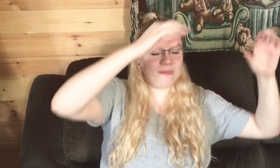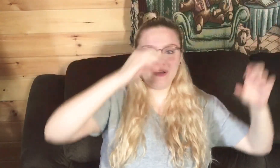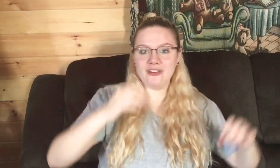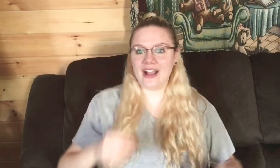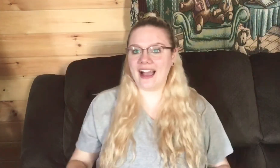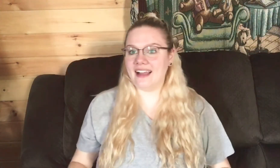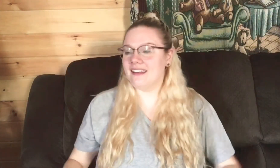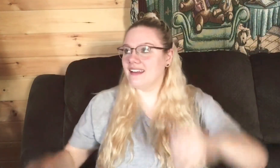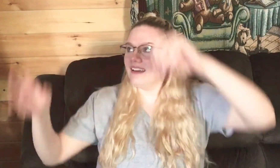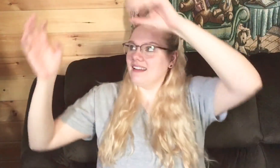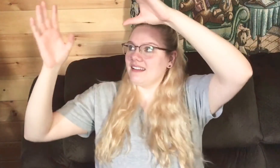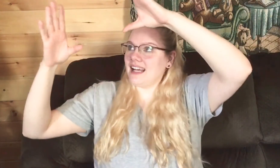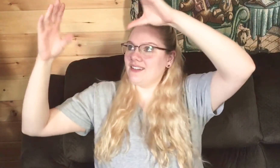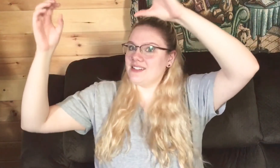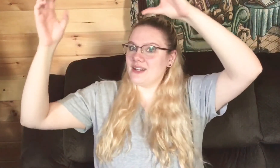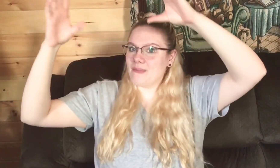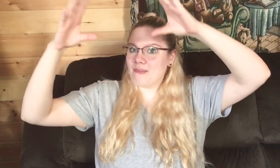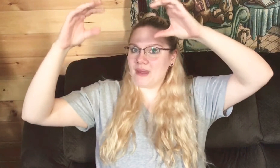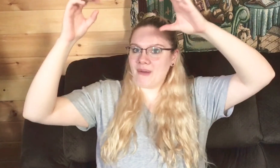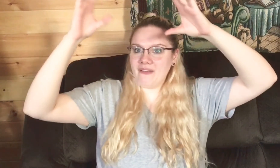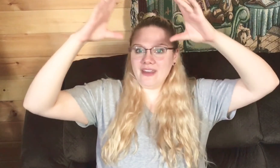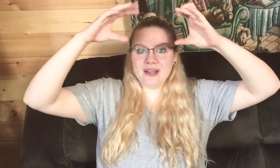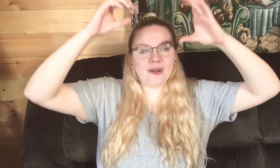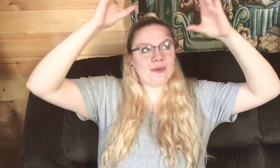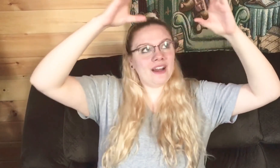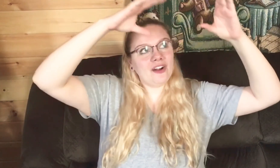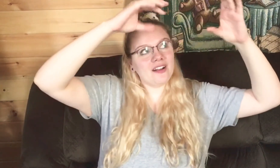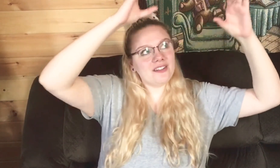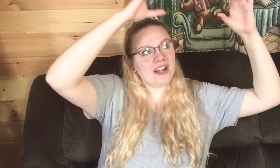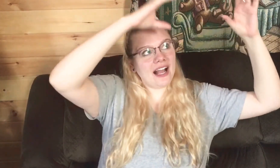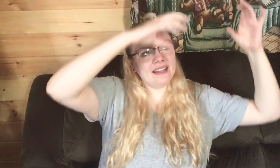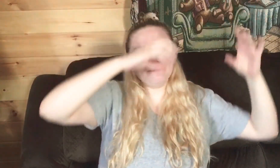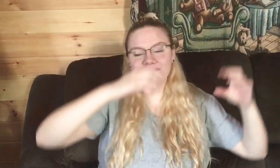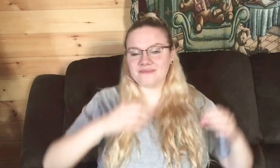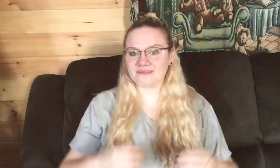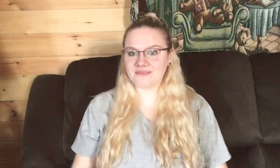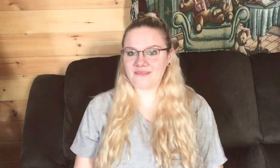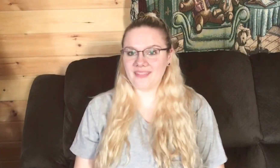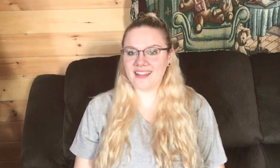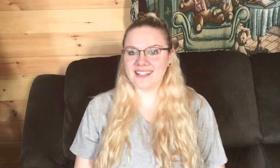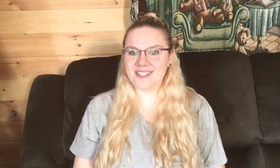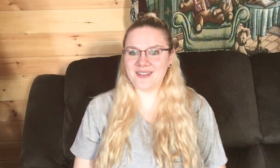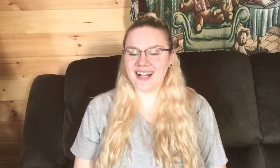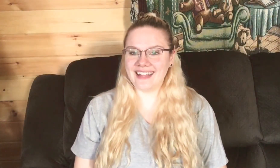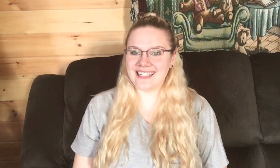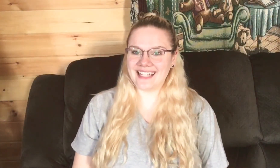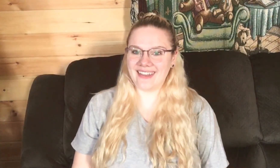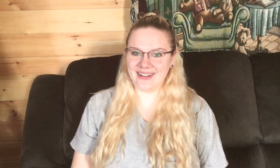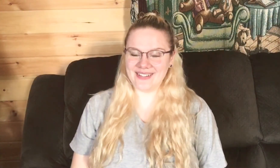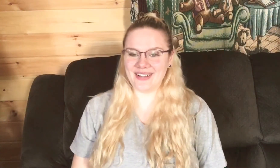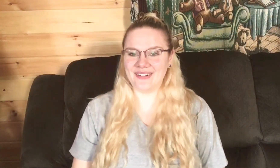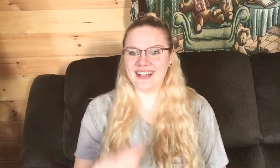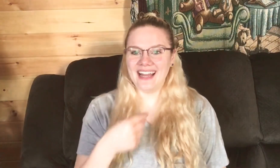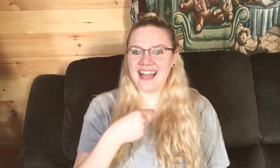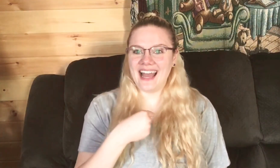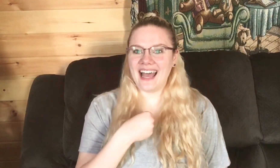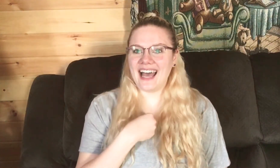above your head. The cloud's going to be puffy and go right across your head. Let's do all of that together. So,